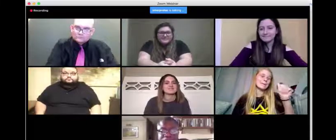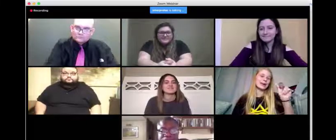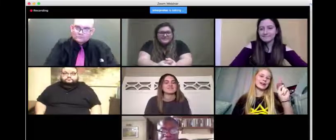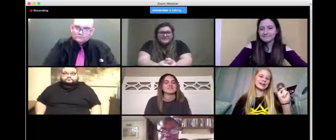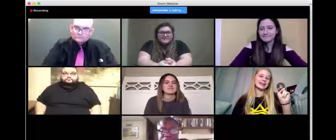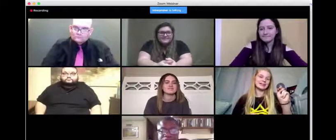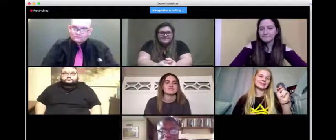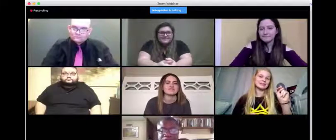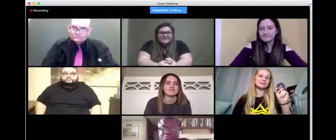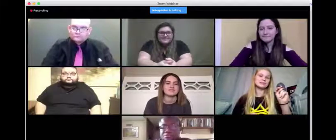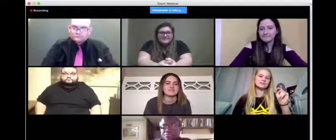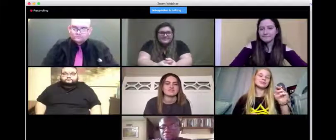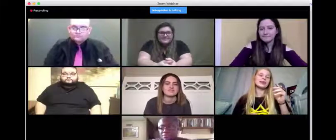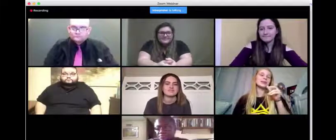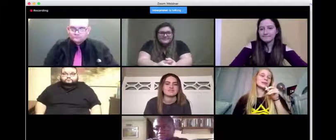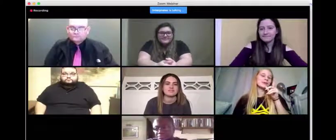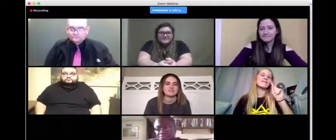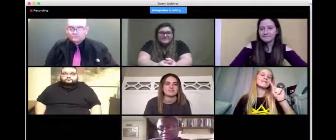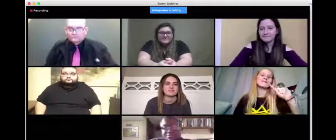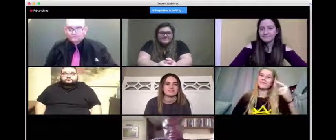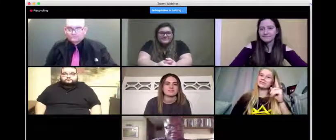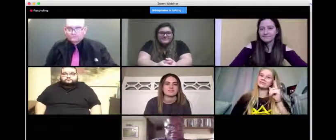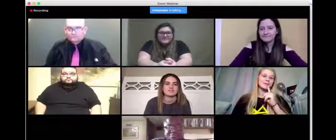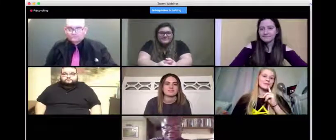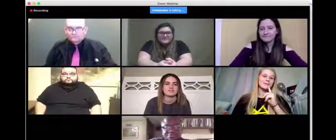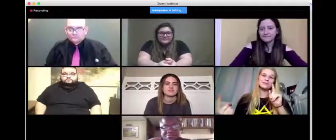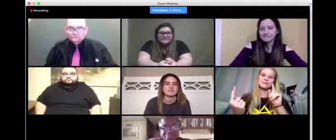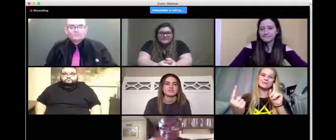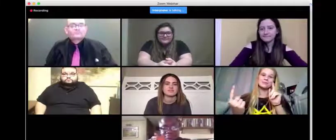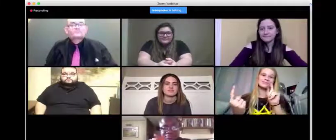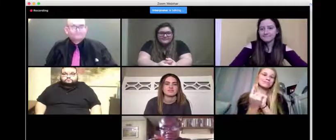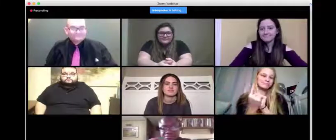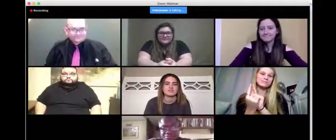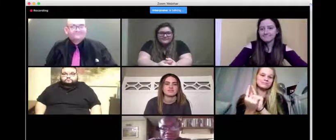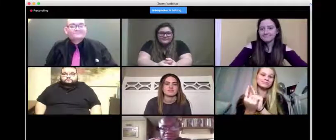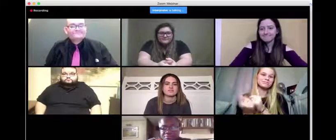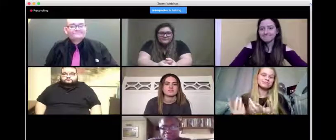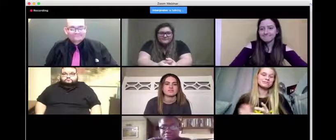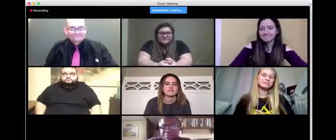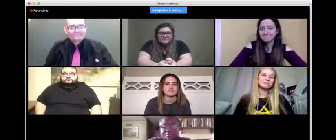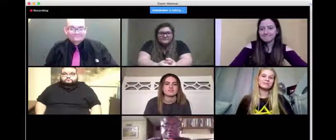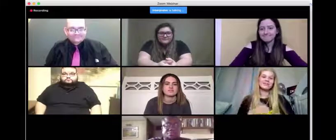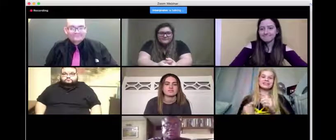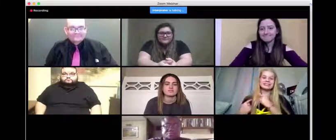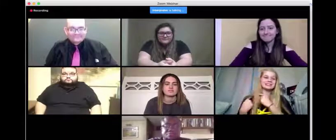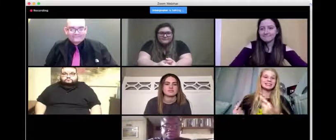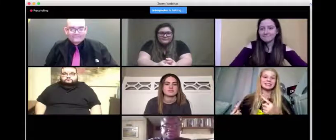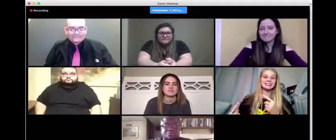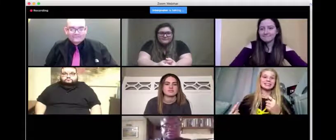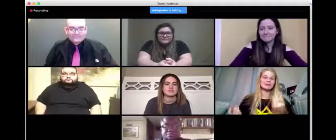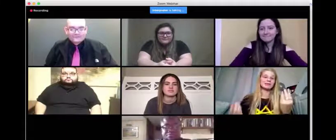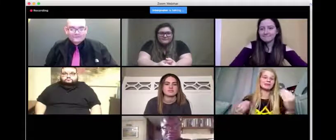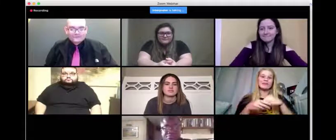met. And we've known now, I really have been immersed in the deaf community since then.